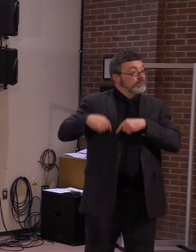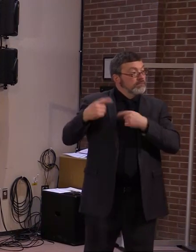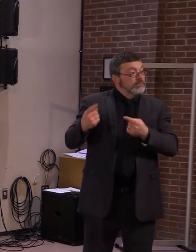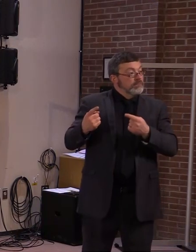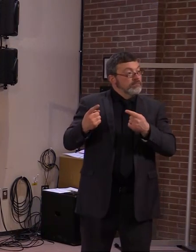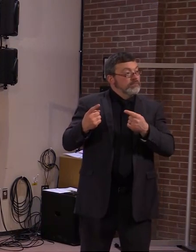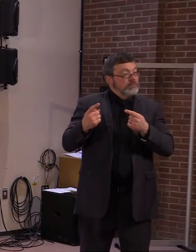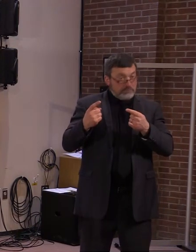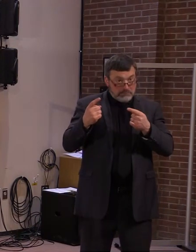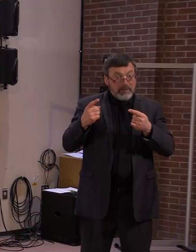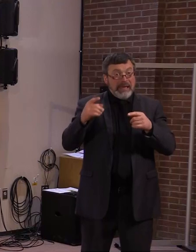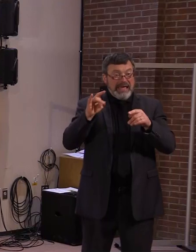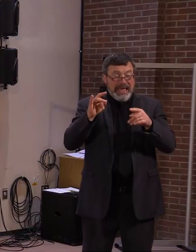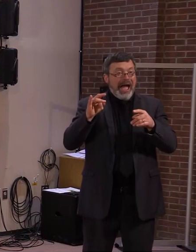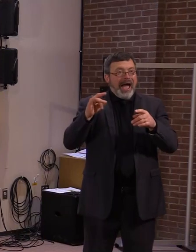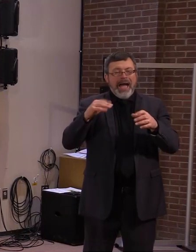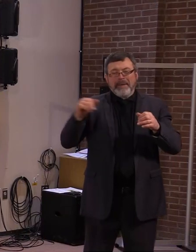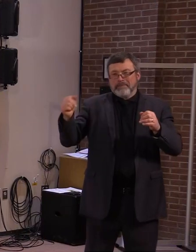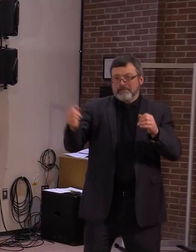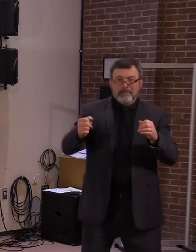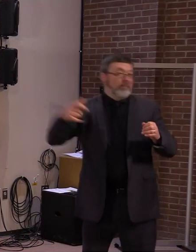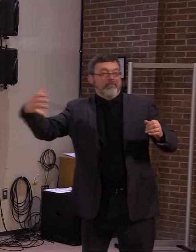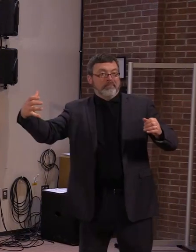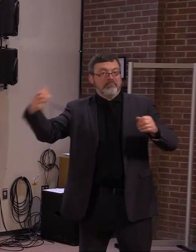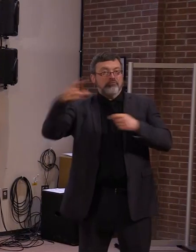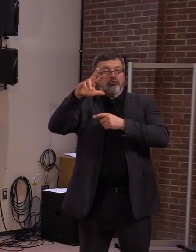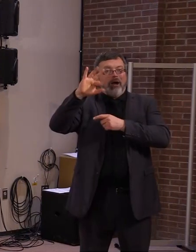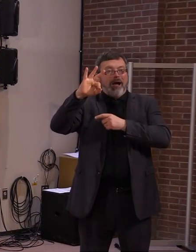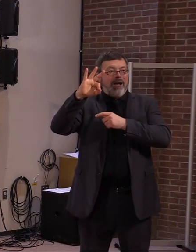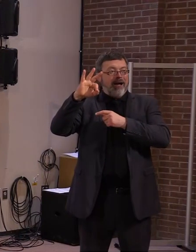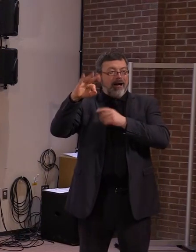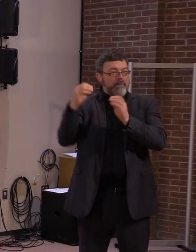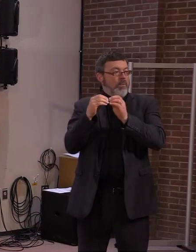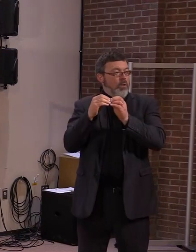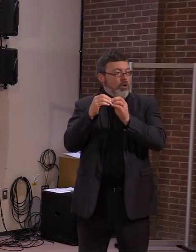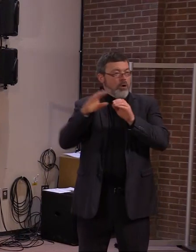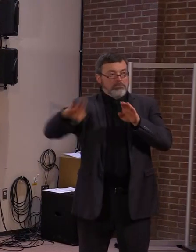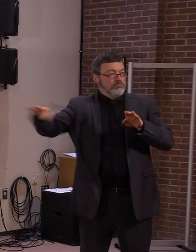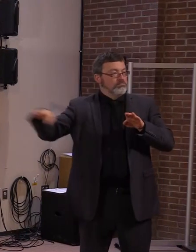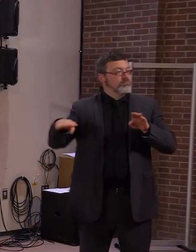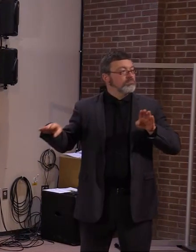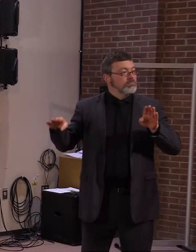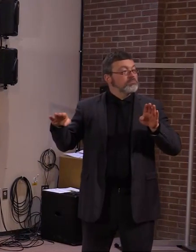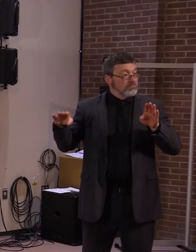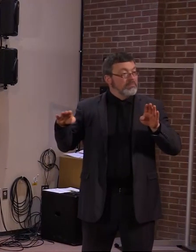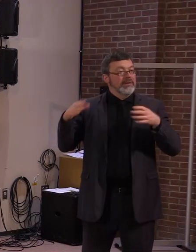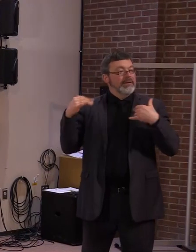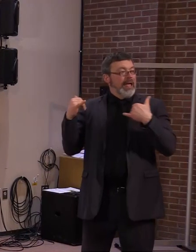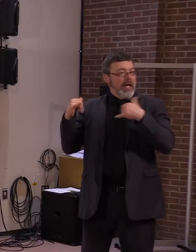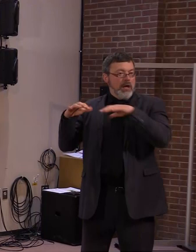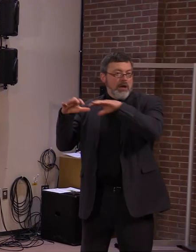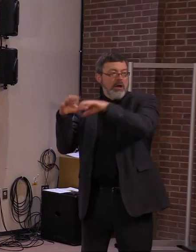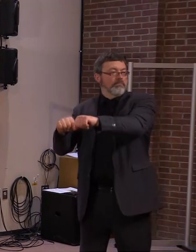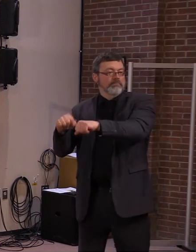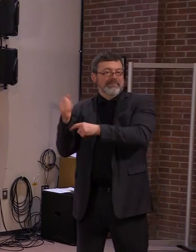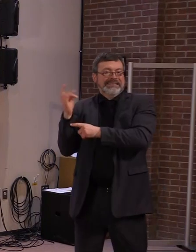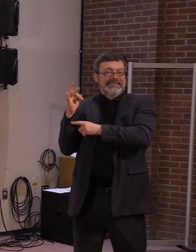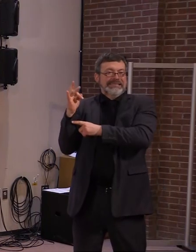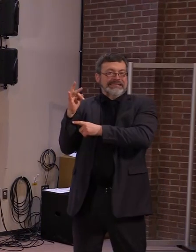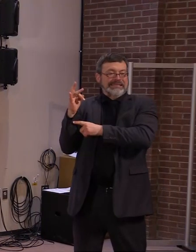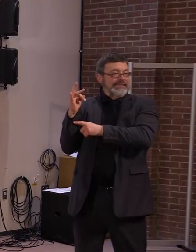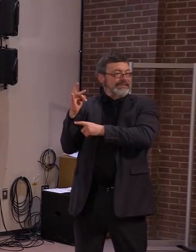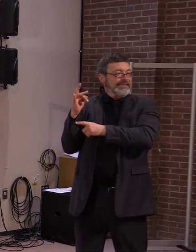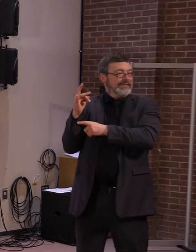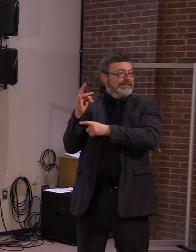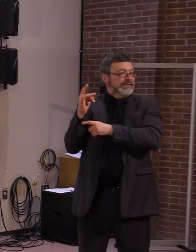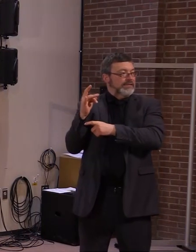additional beds. So far, 18 of the 39 beds have come online. The remaining 21 will come online upon arrival